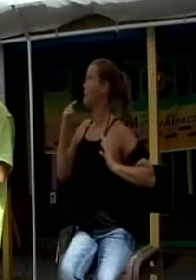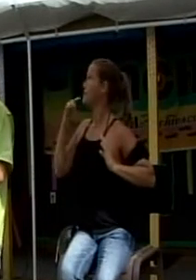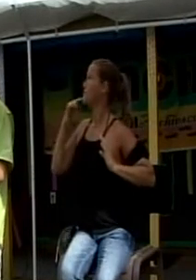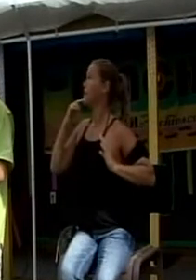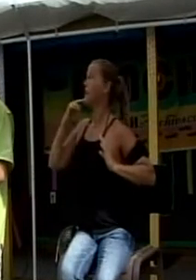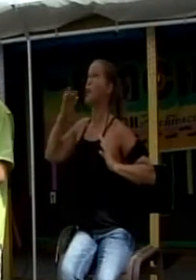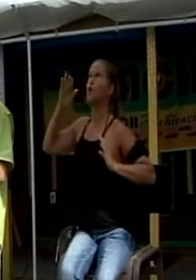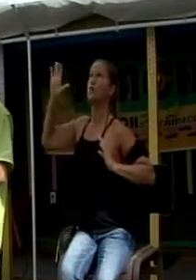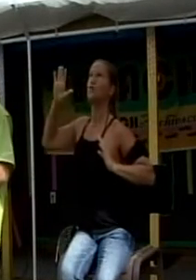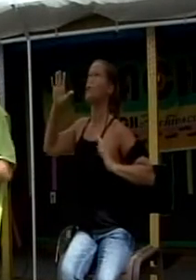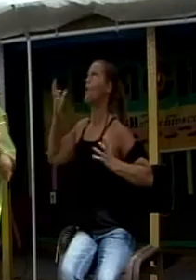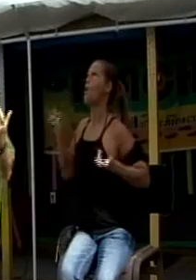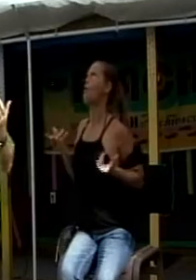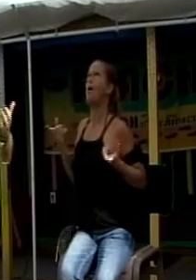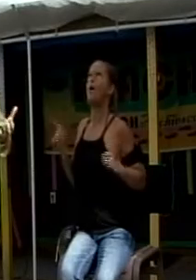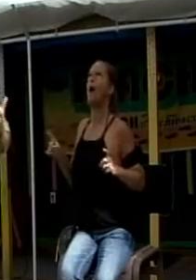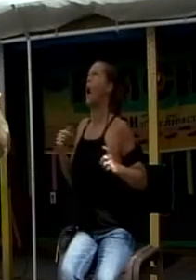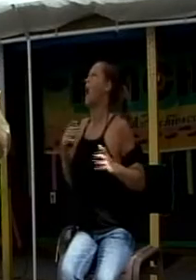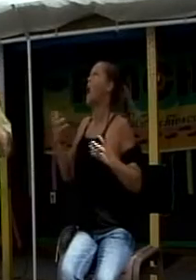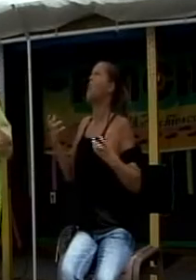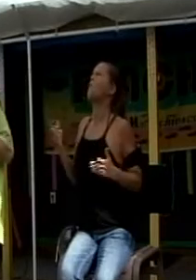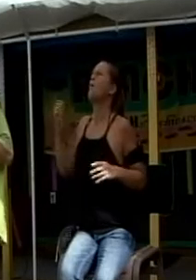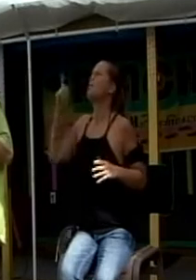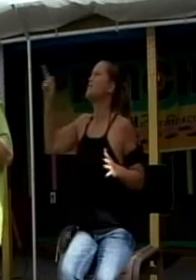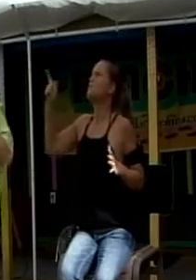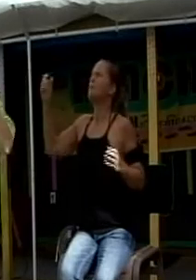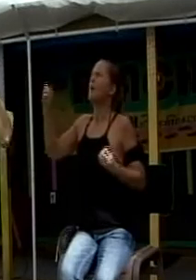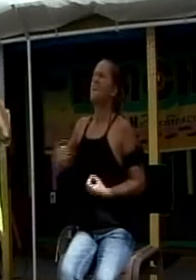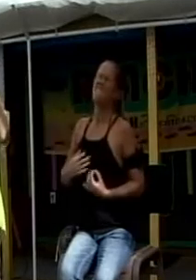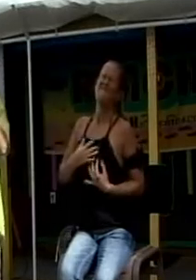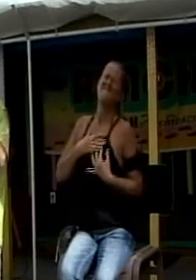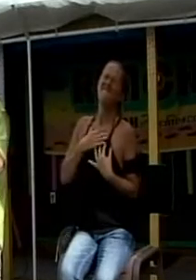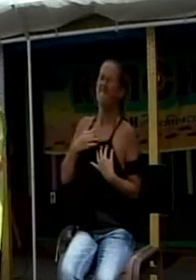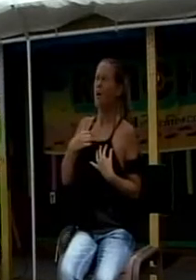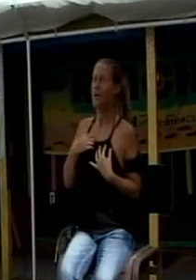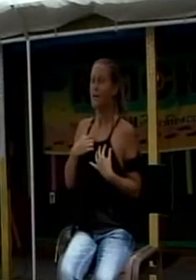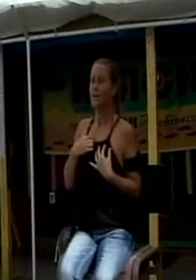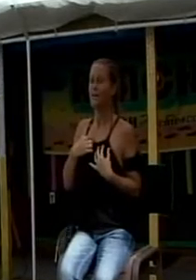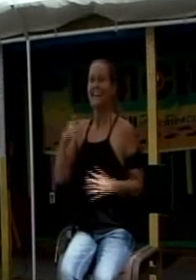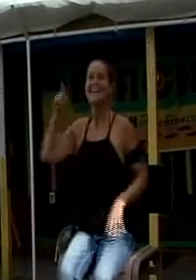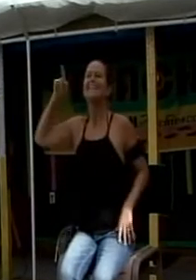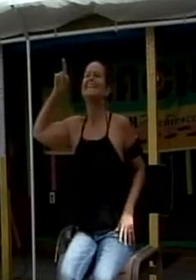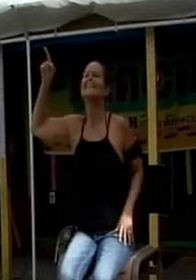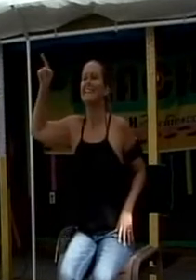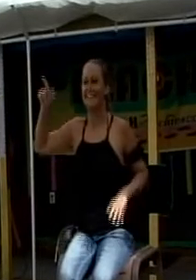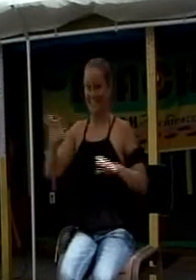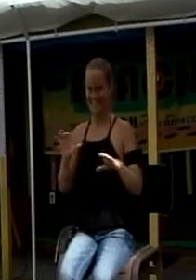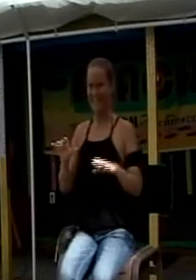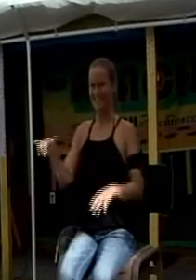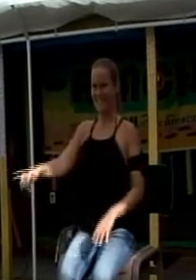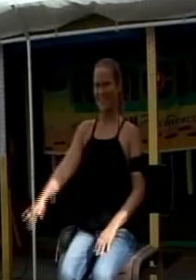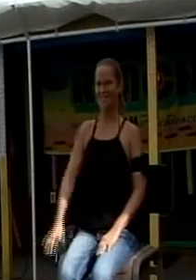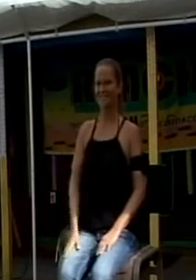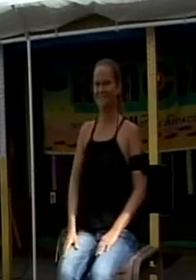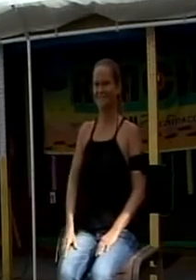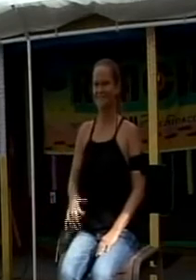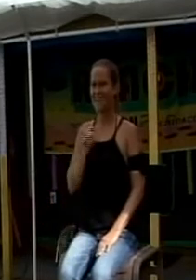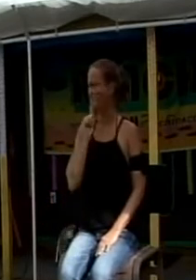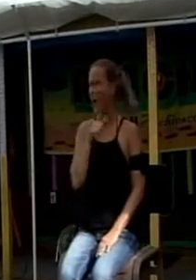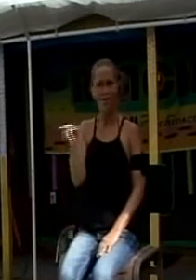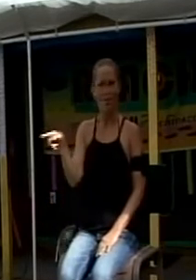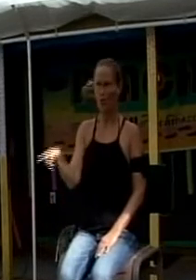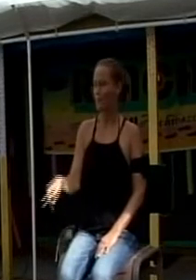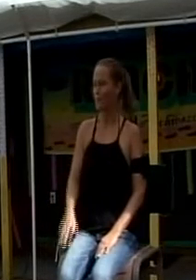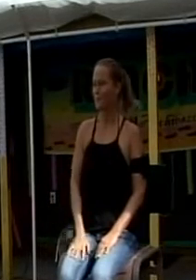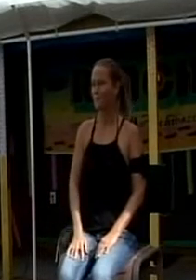thy will be done. I want you. Fill me. He does it. It's promised. Now all those who